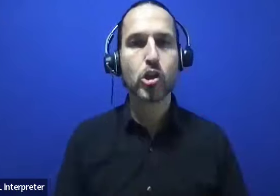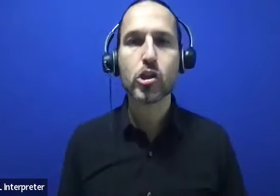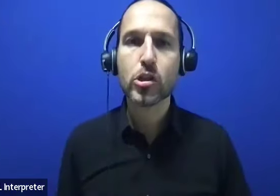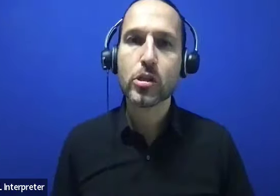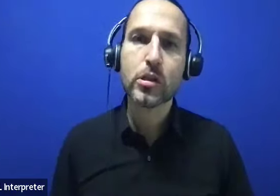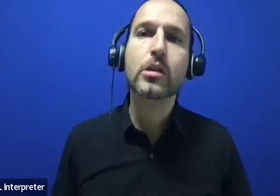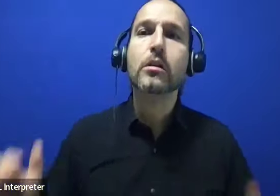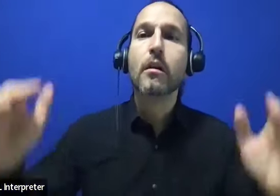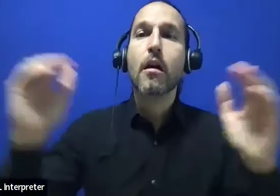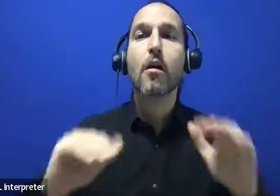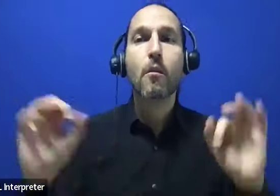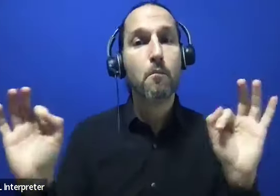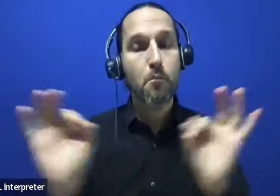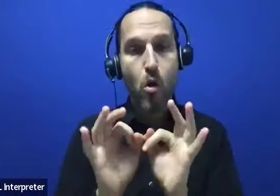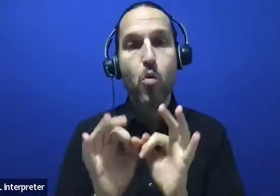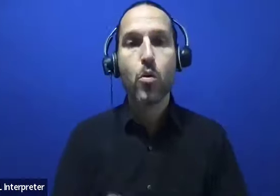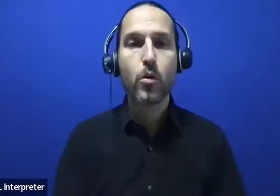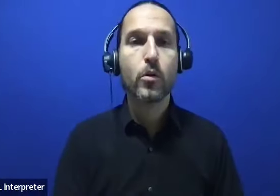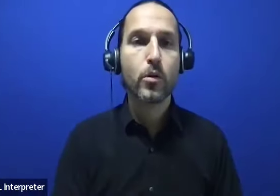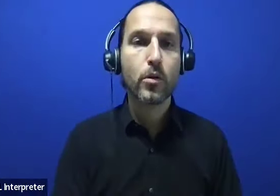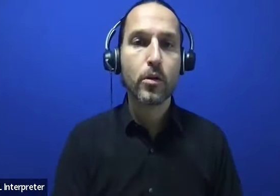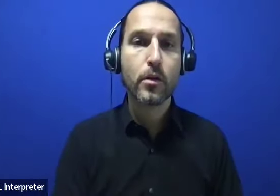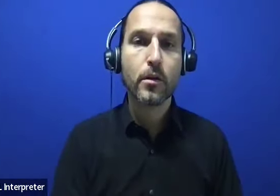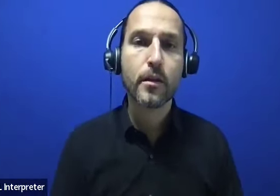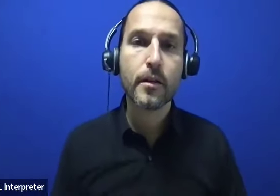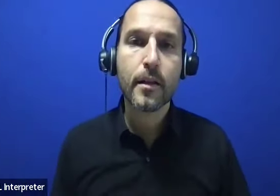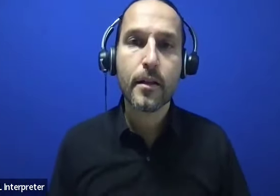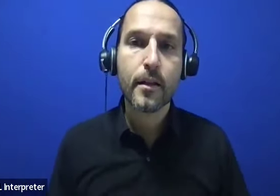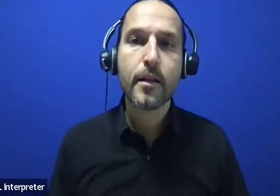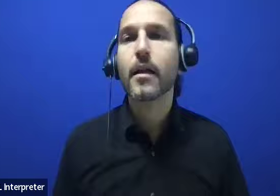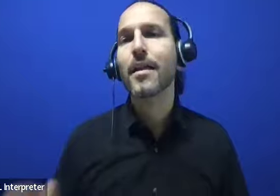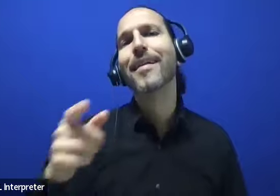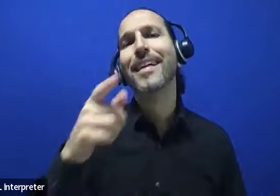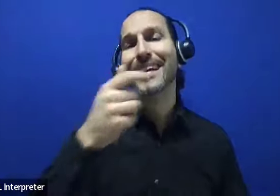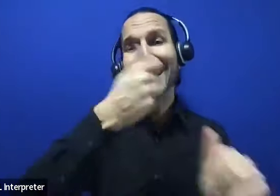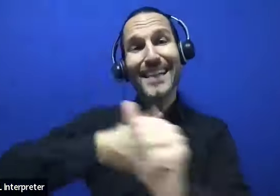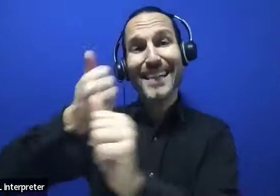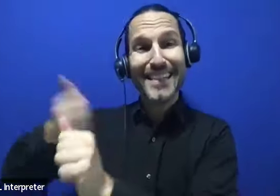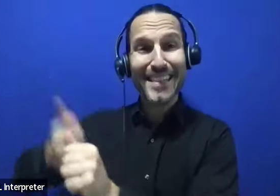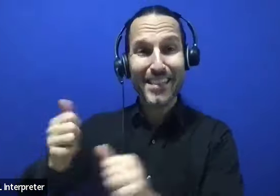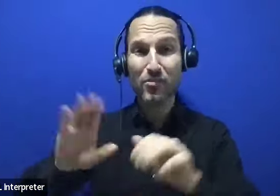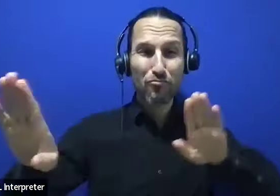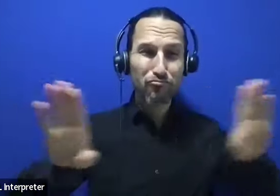Very importantly, people with charge are so different from one another. Both